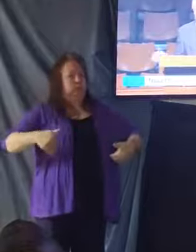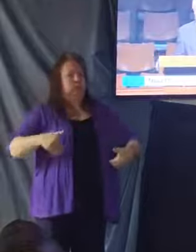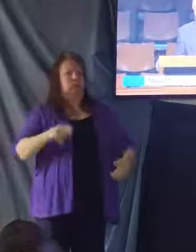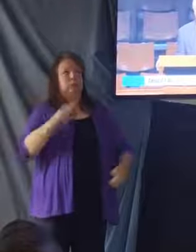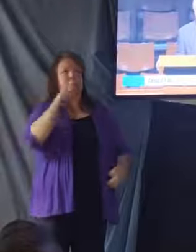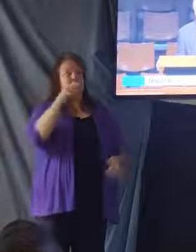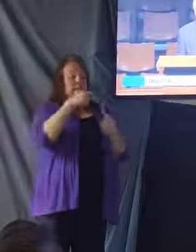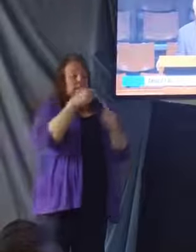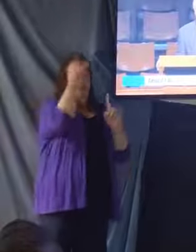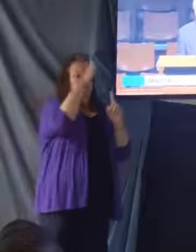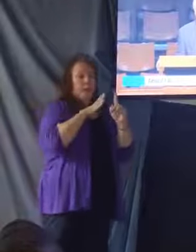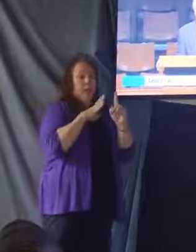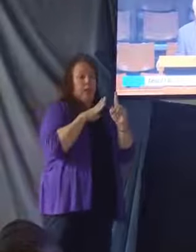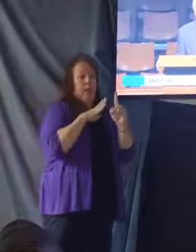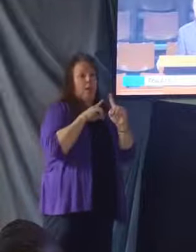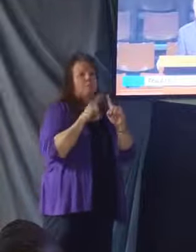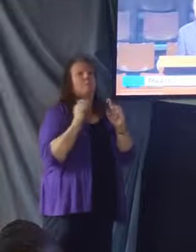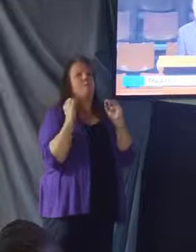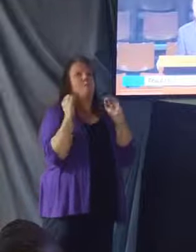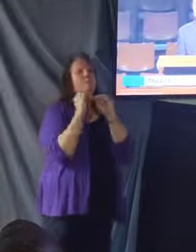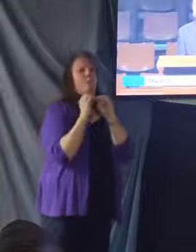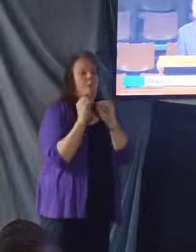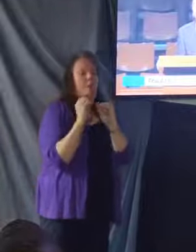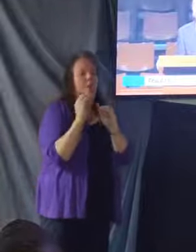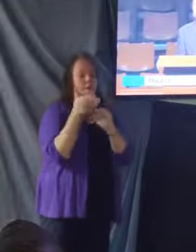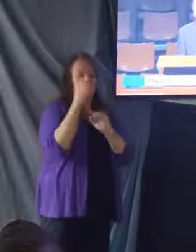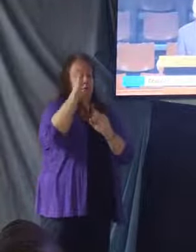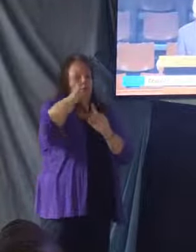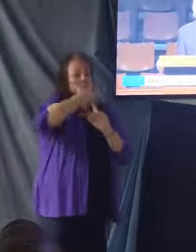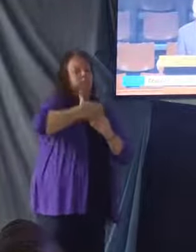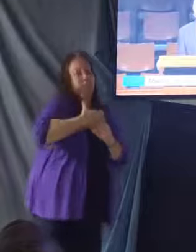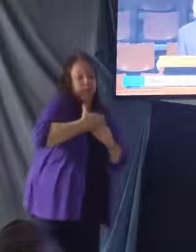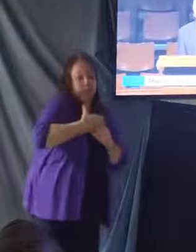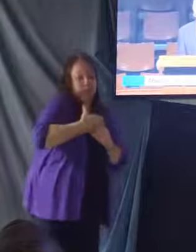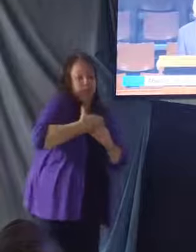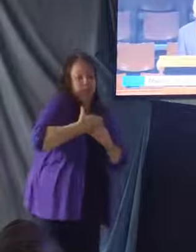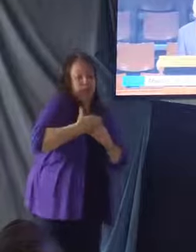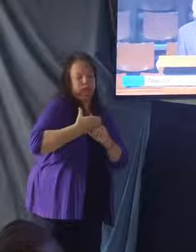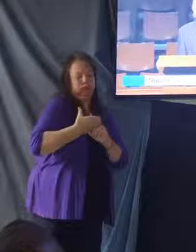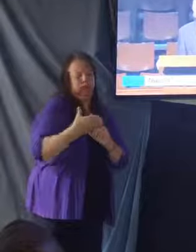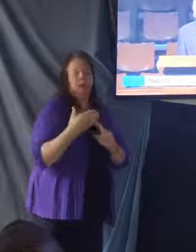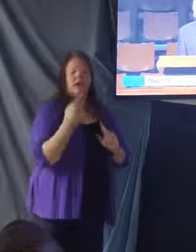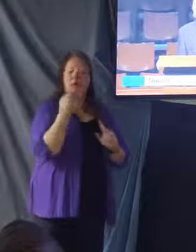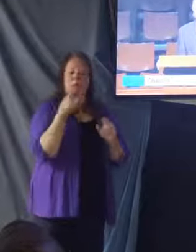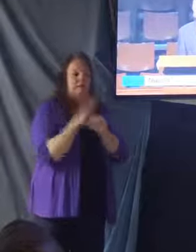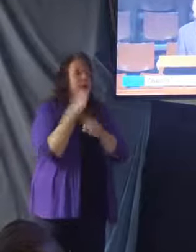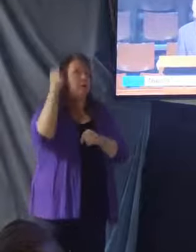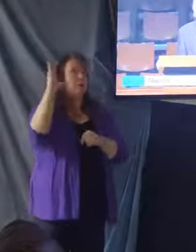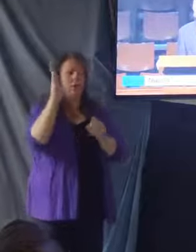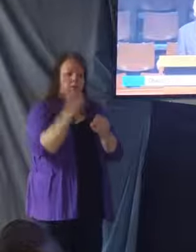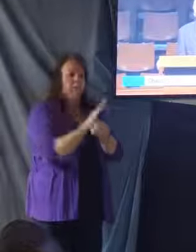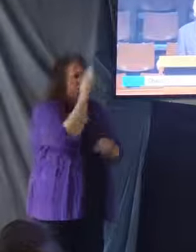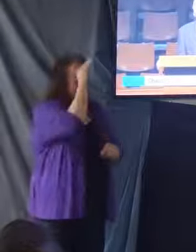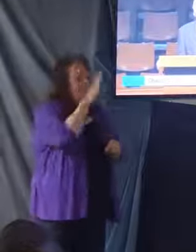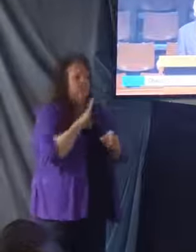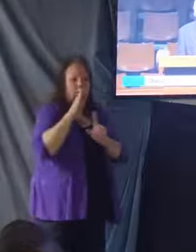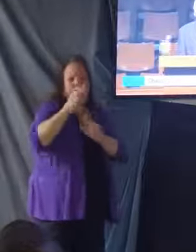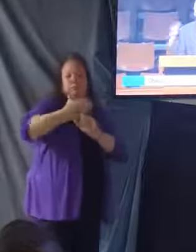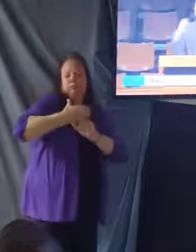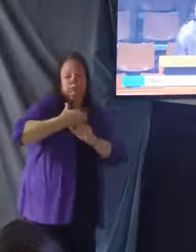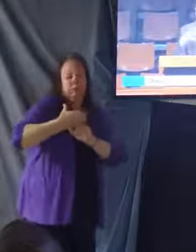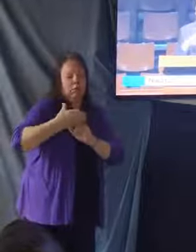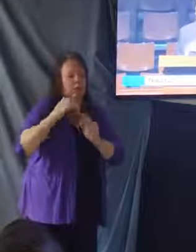is man, but he is more than man. He is the God-man. Now, fully God, fully man.